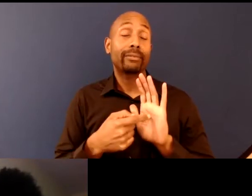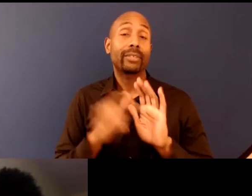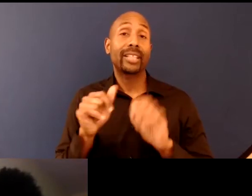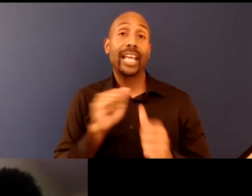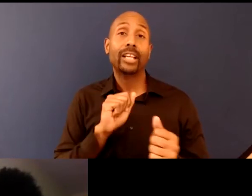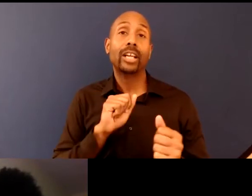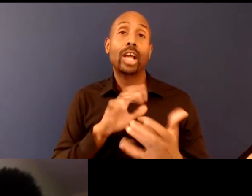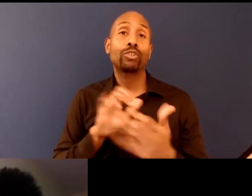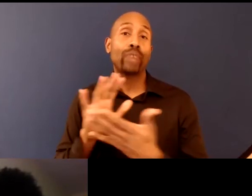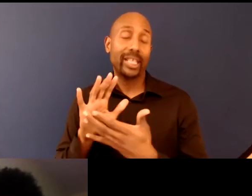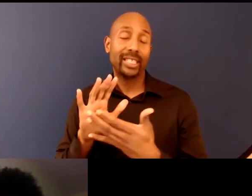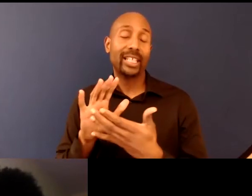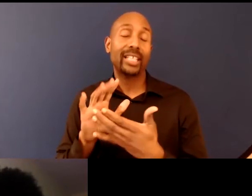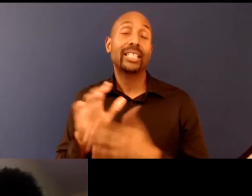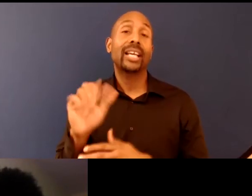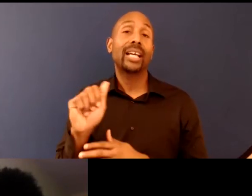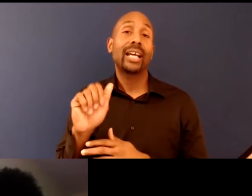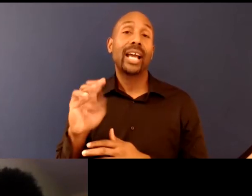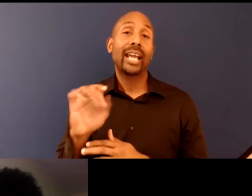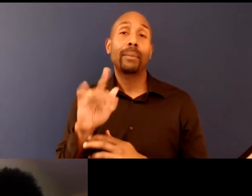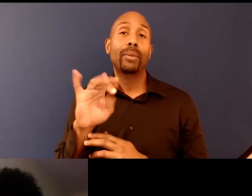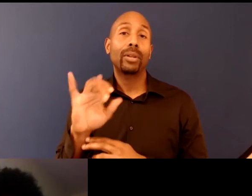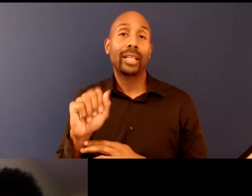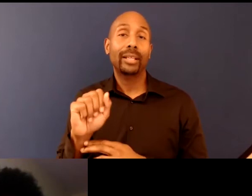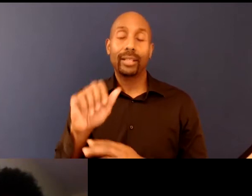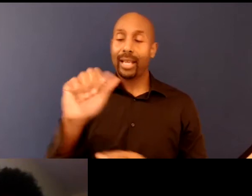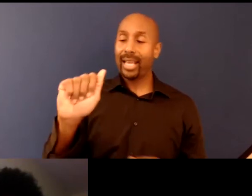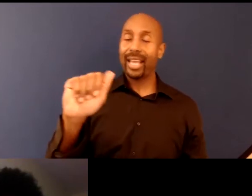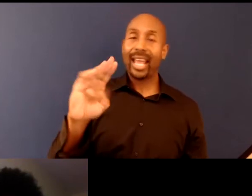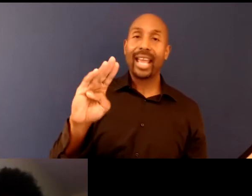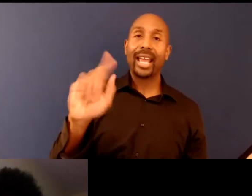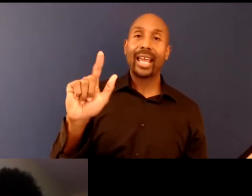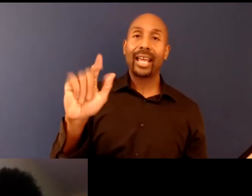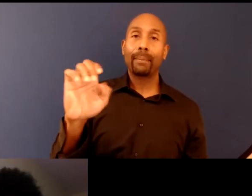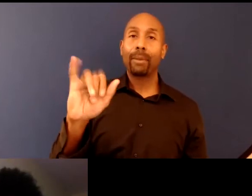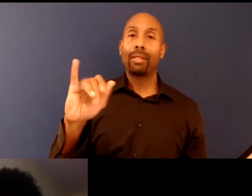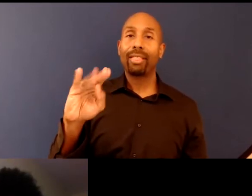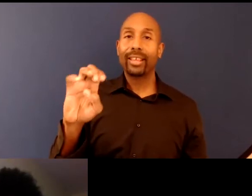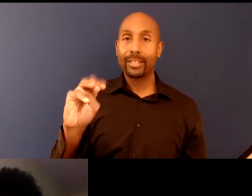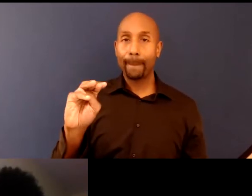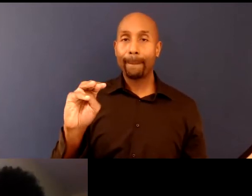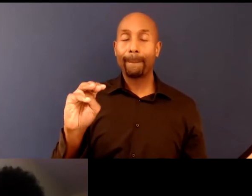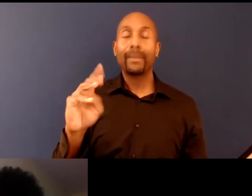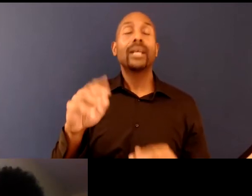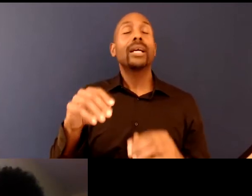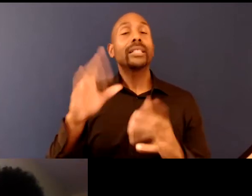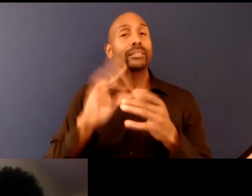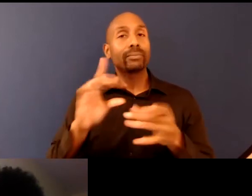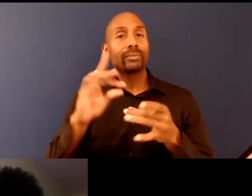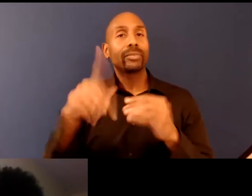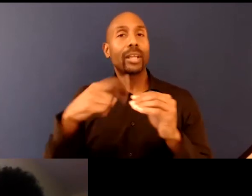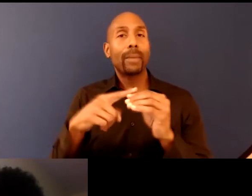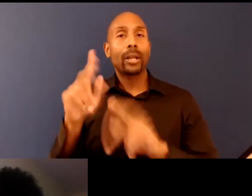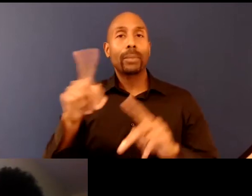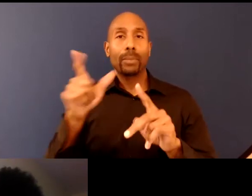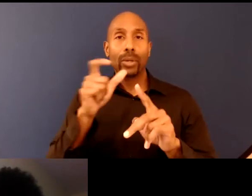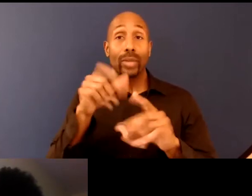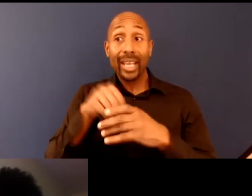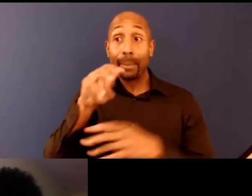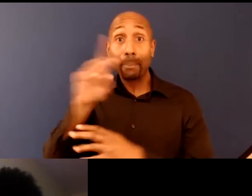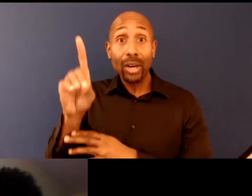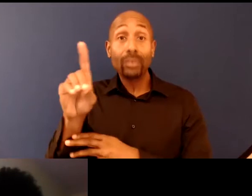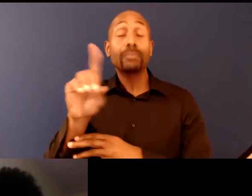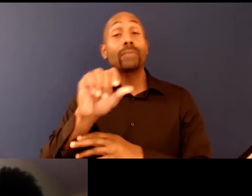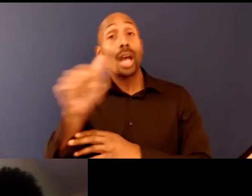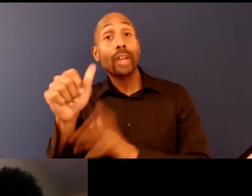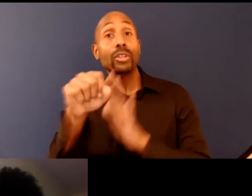audiences about the successes and challenges of persons with disabilities in Maryland and beyond. Before COVID-19